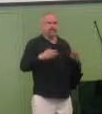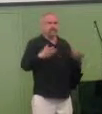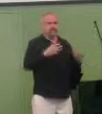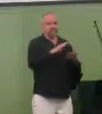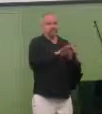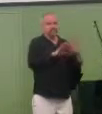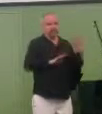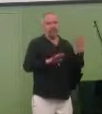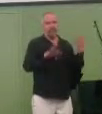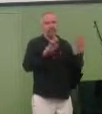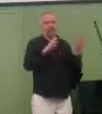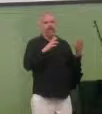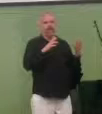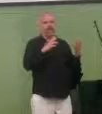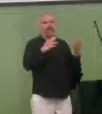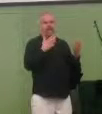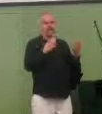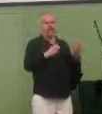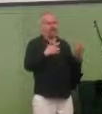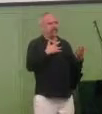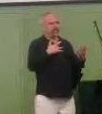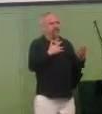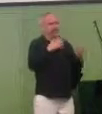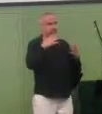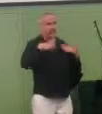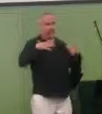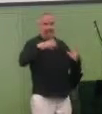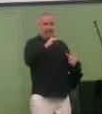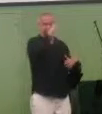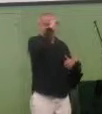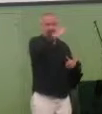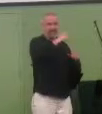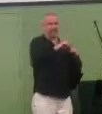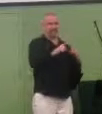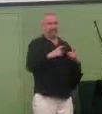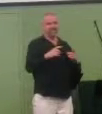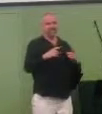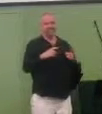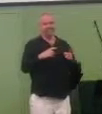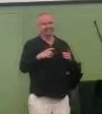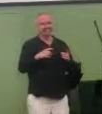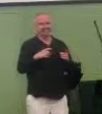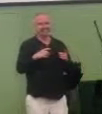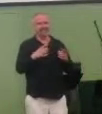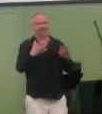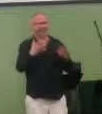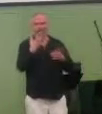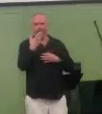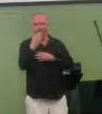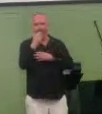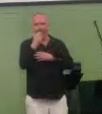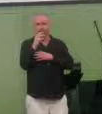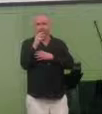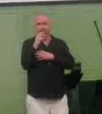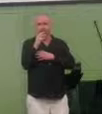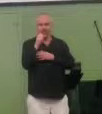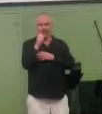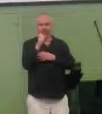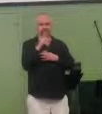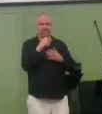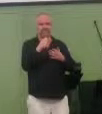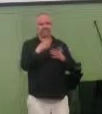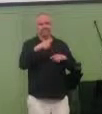Lou often yearned for the completion that hormones and surgery promised. Reading his journals from 1975 to